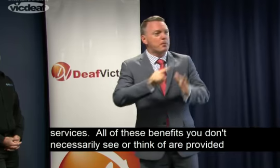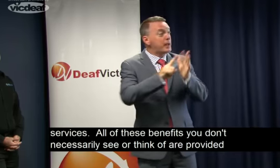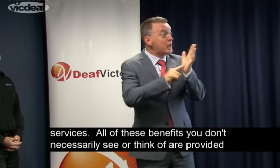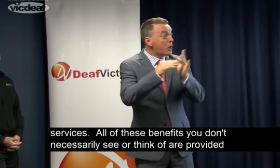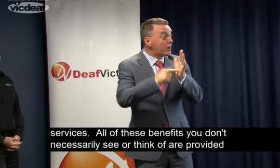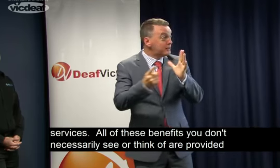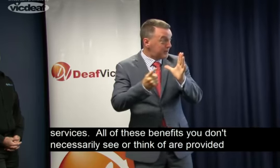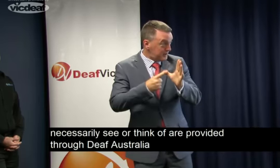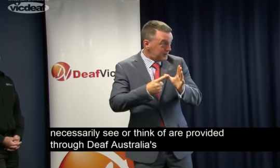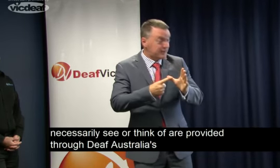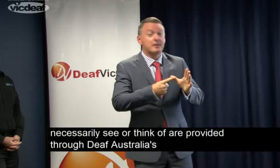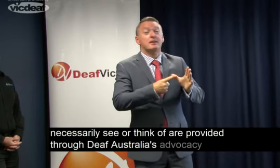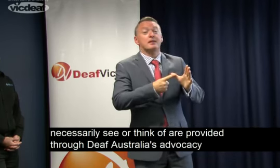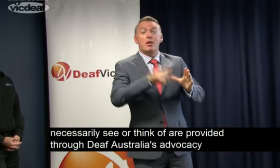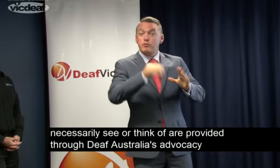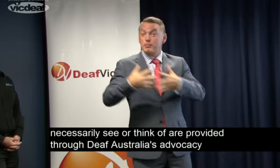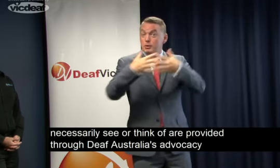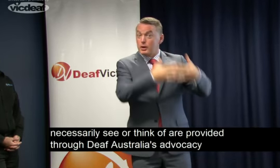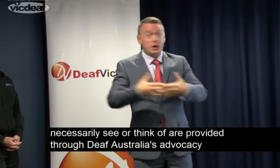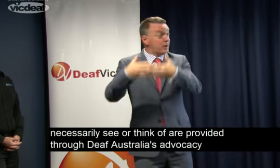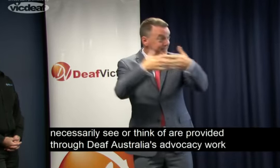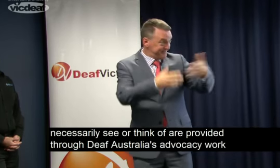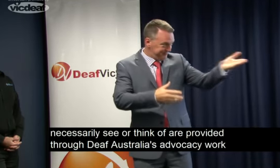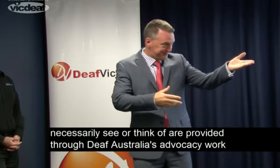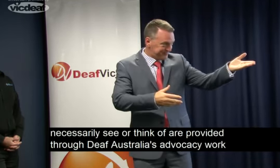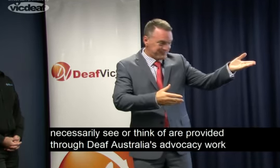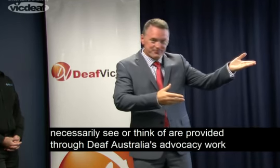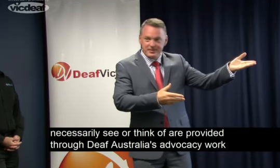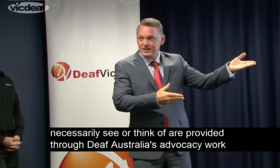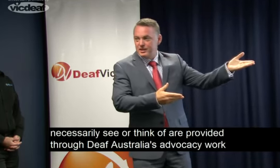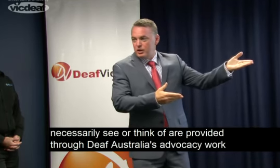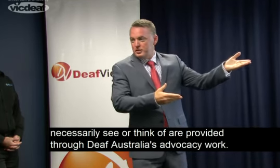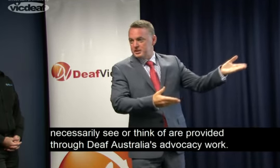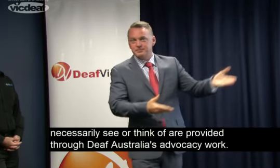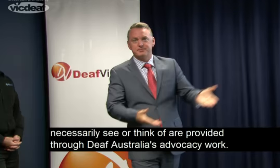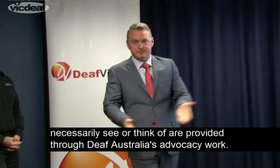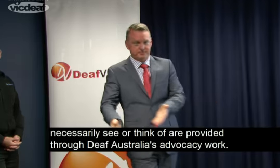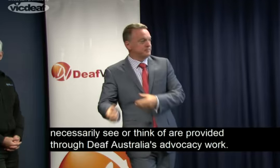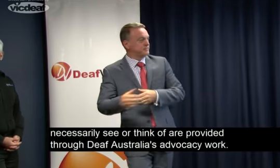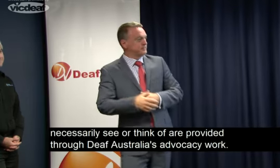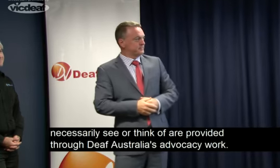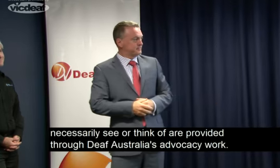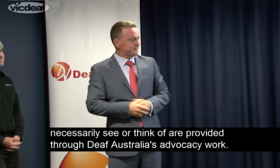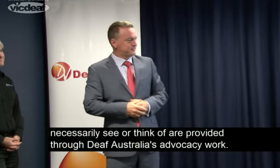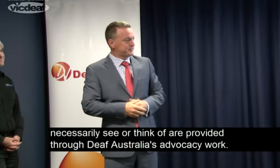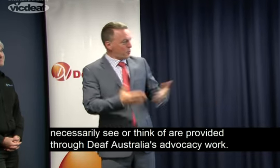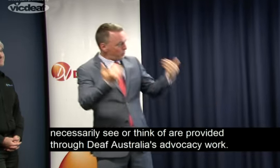Our final question is from Elizabeth, and she's from Eliza, sorry, and she's from the United